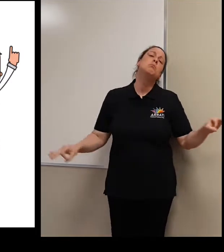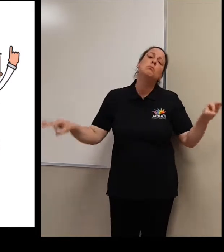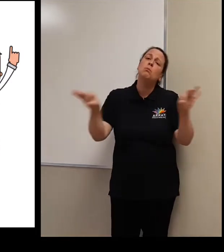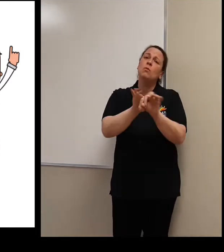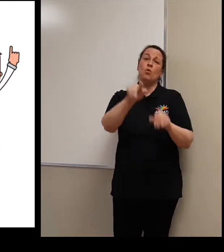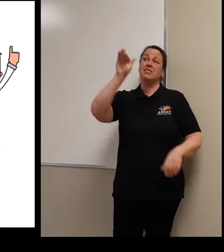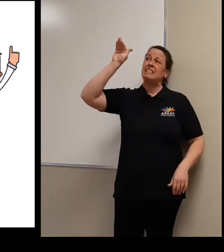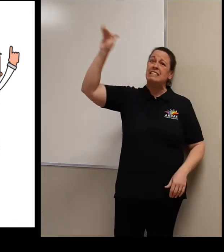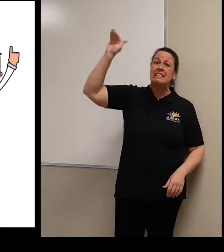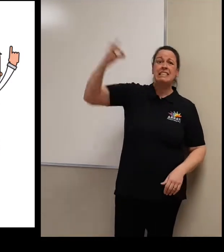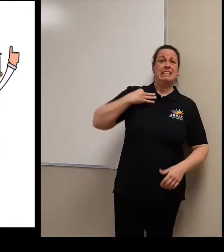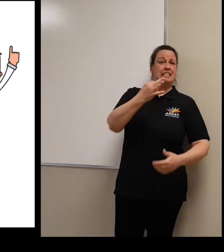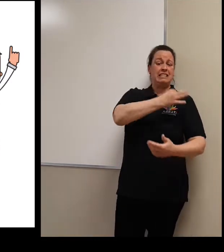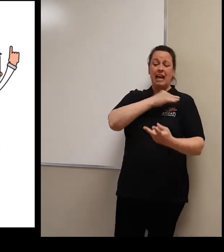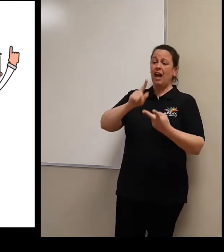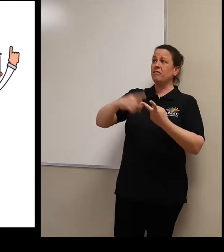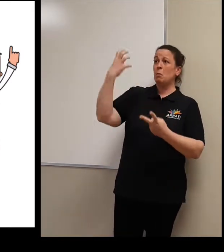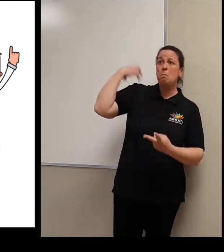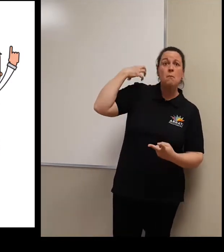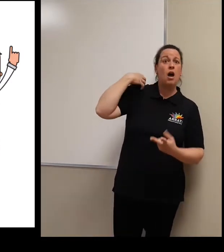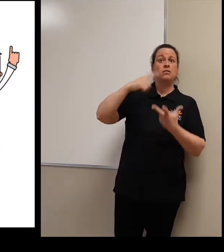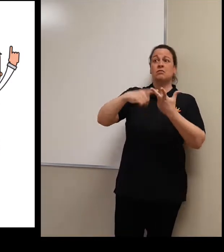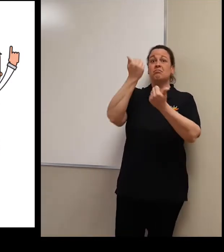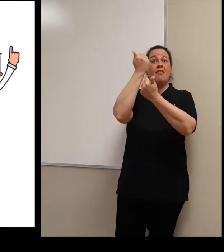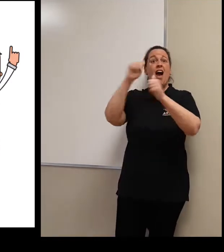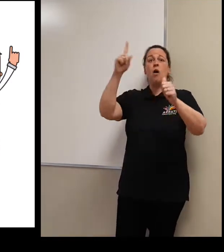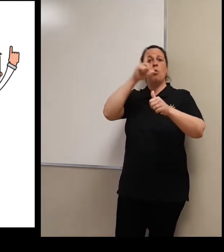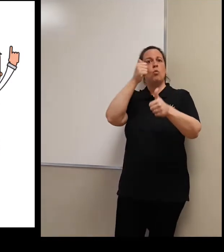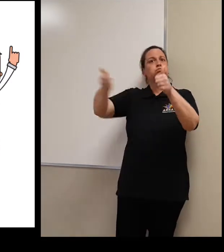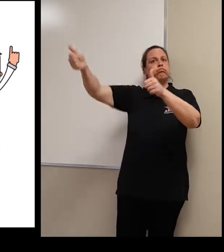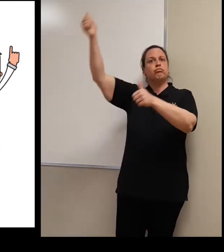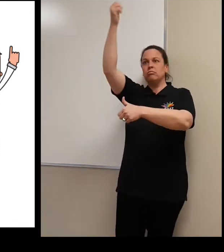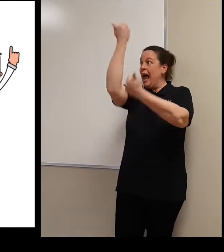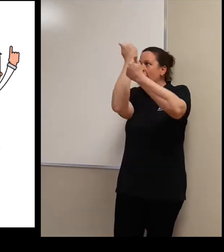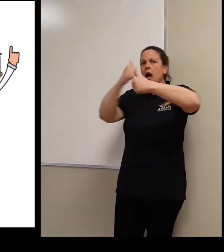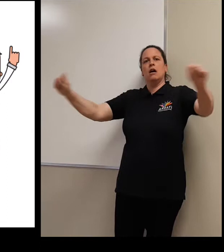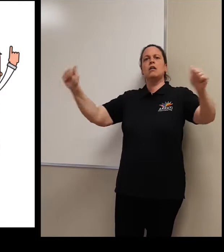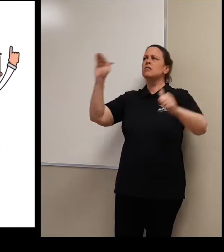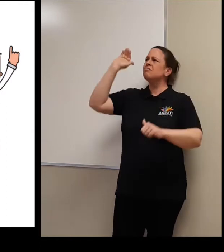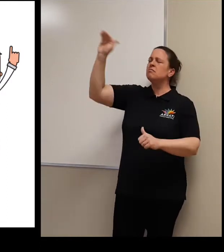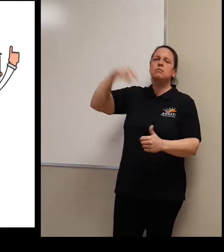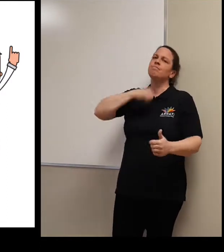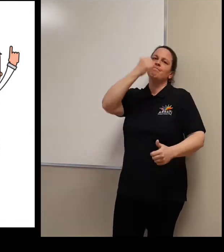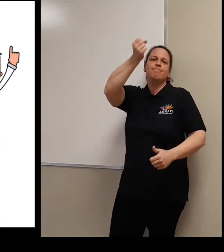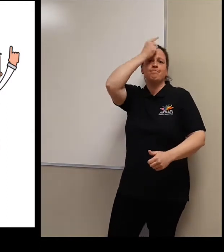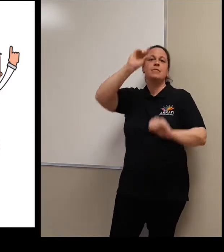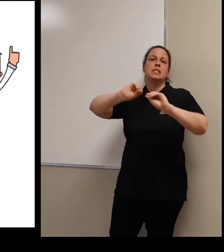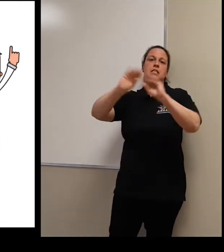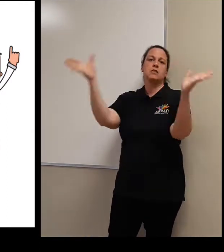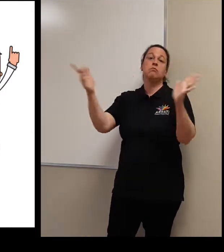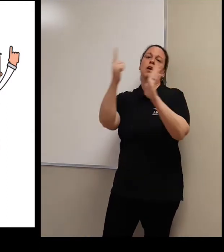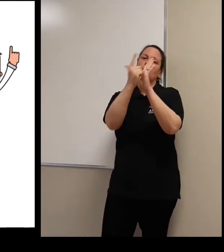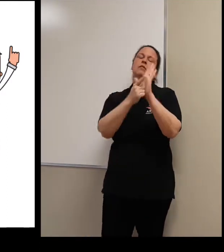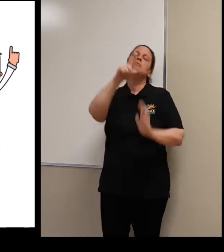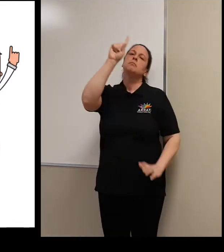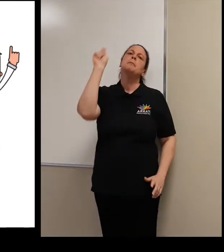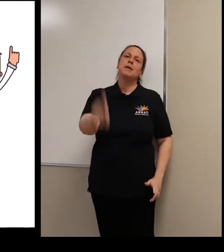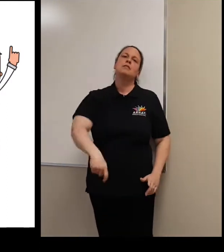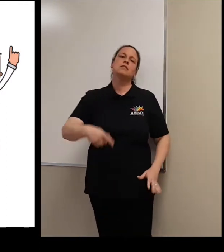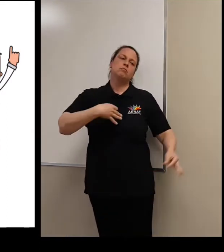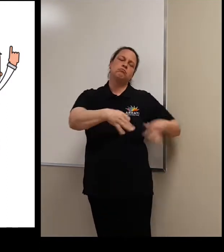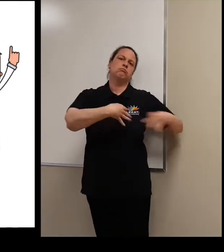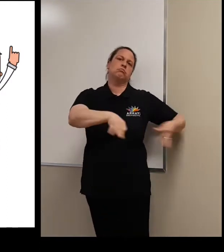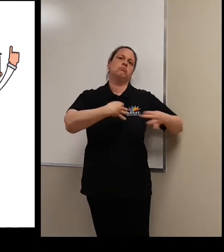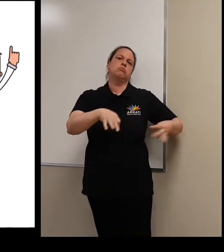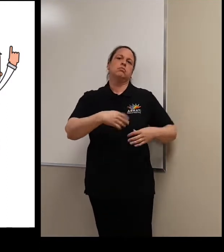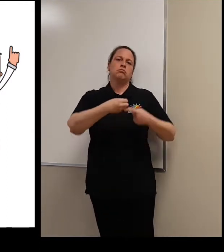job. If you don't understand, it's very important that you let someone know, your supervisor, another staff, anyone, so that